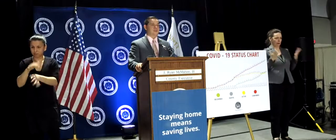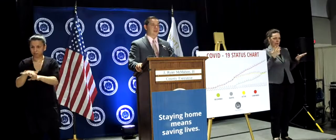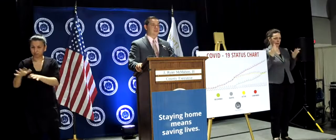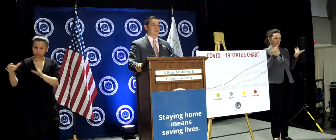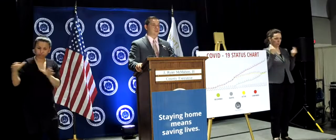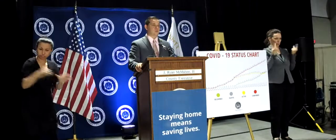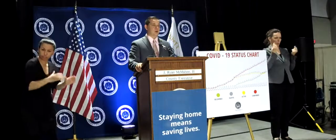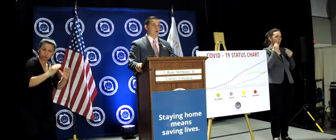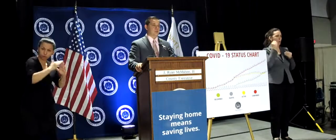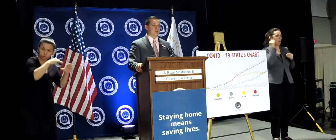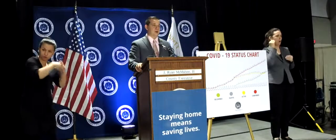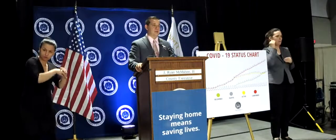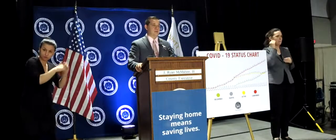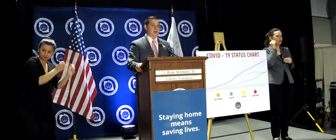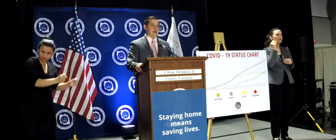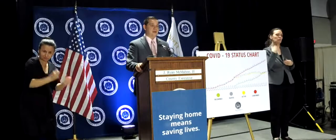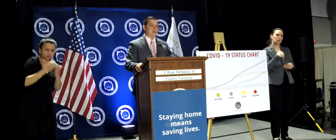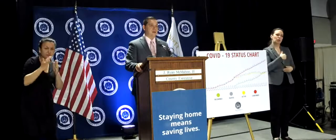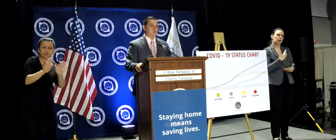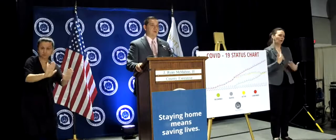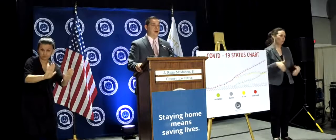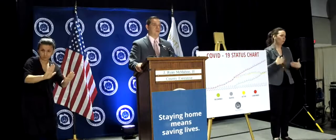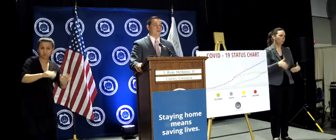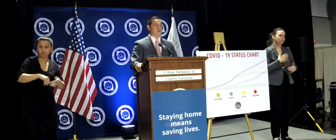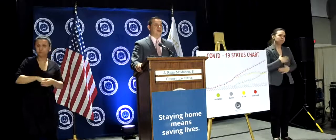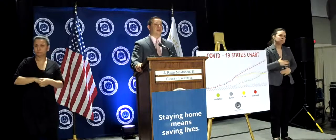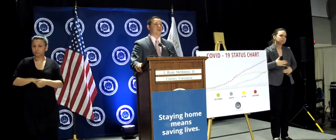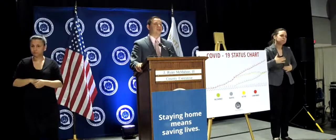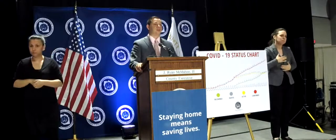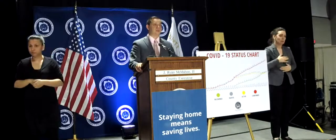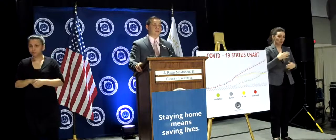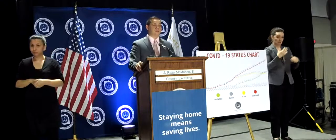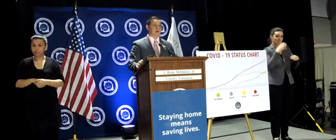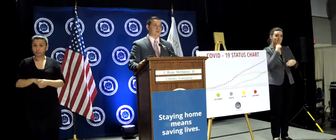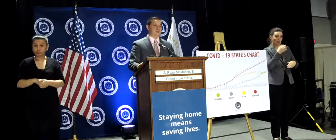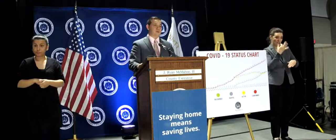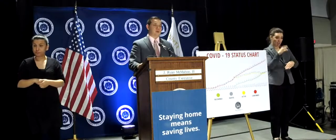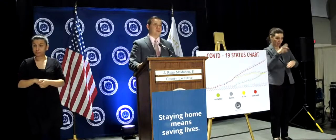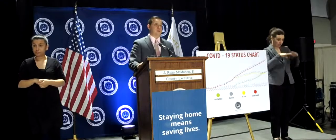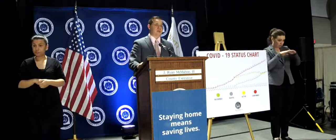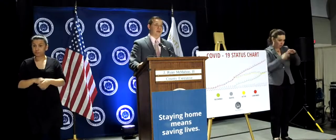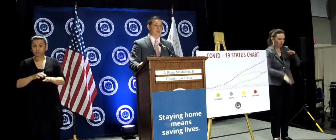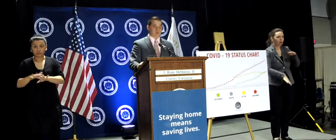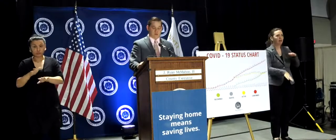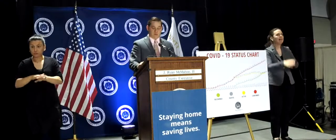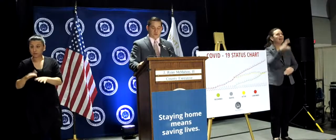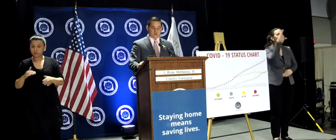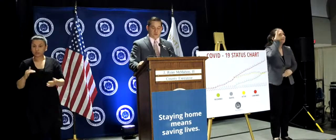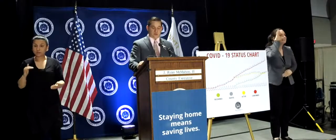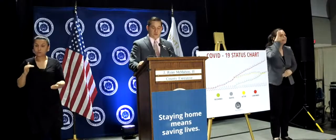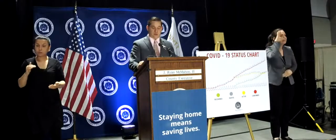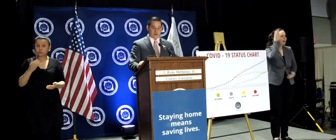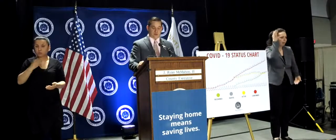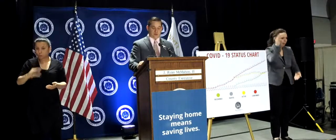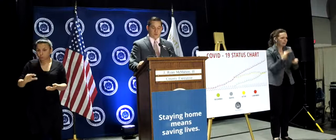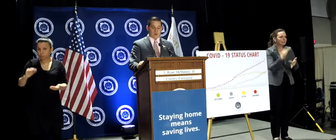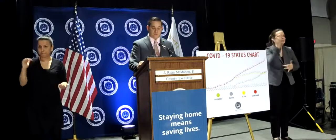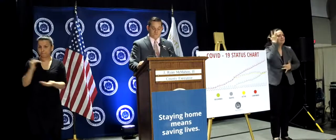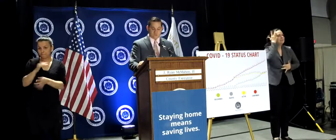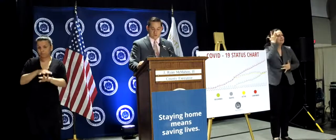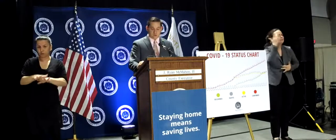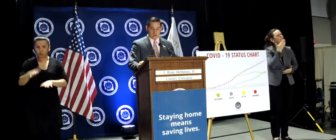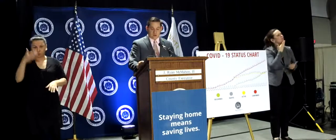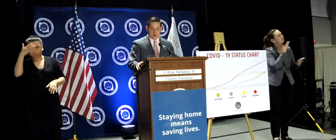the success parents have had with helping protect their children from this virus. So thank you very much to all of our parents as